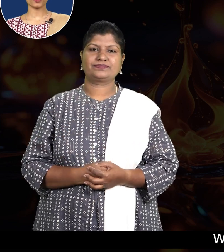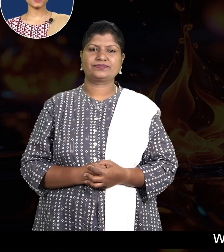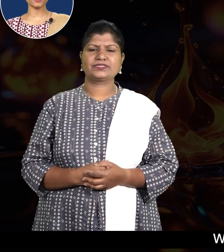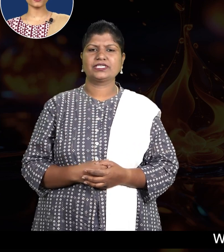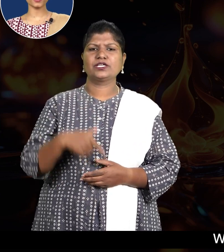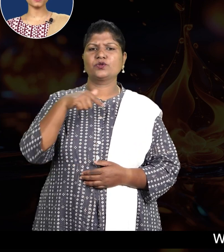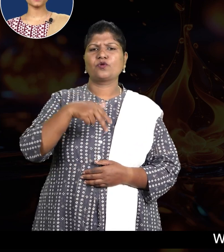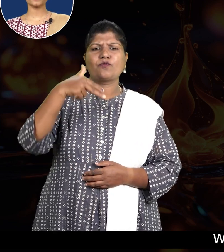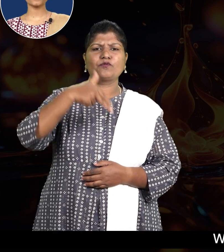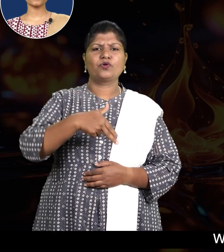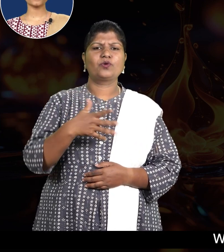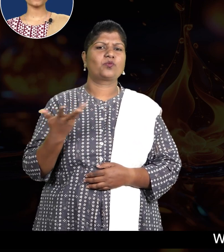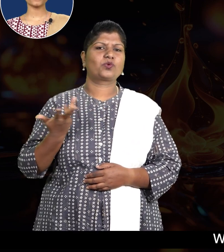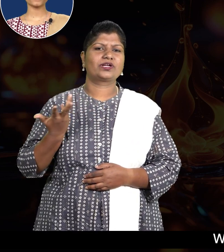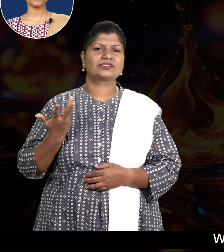What is a fuel?